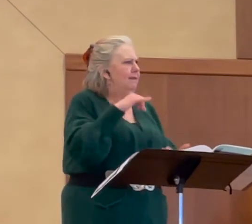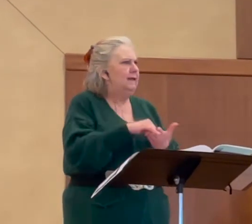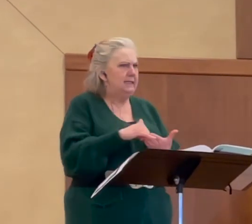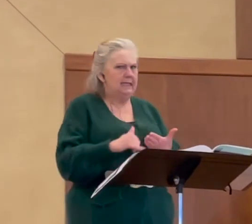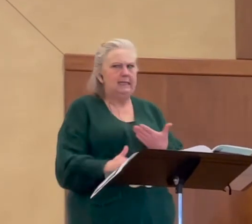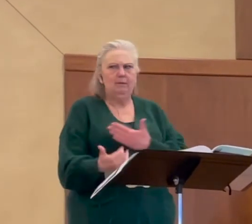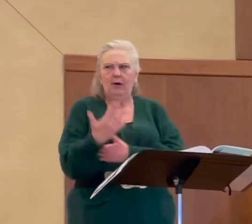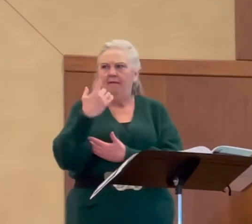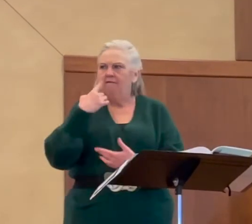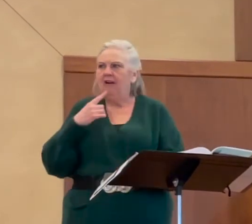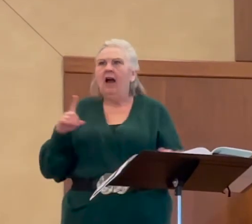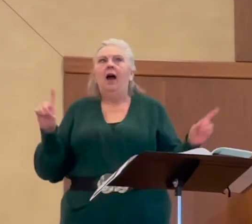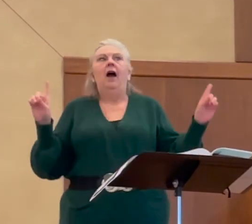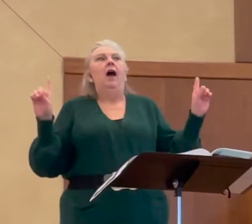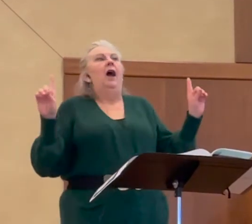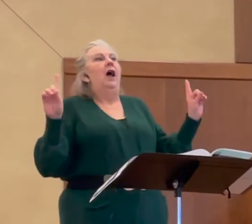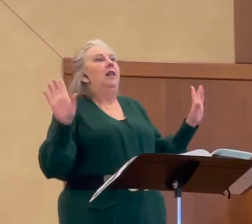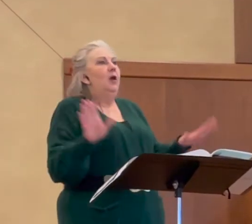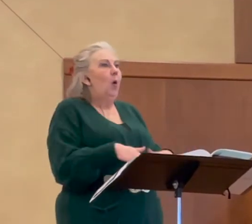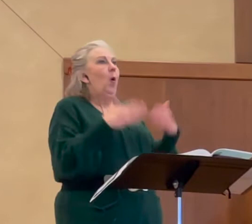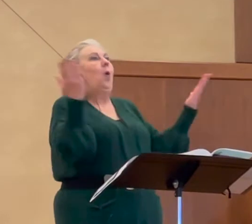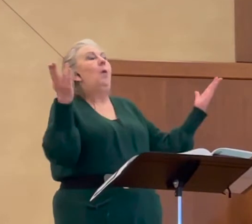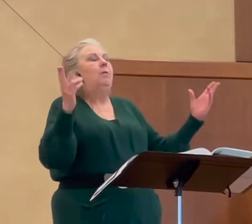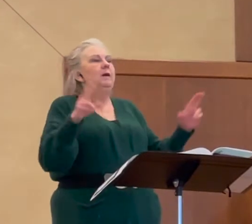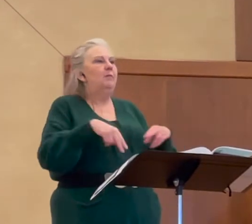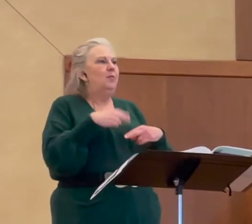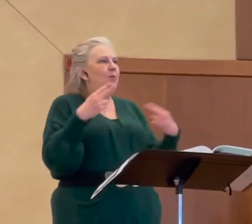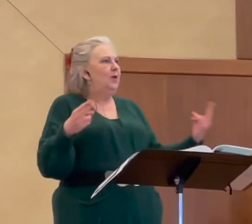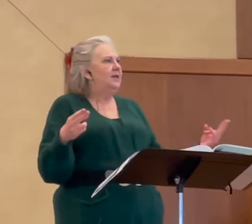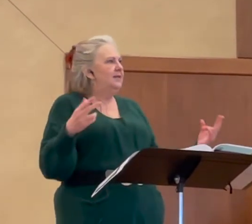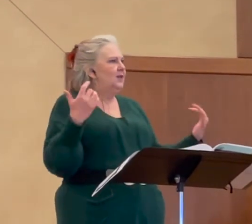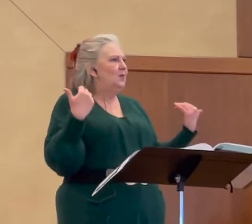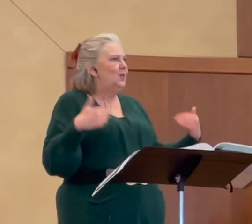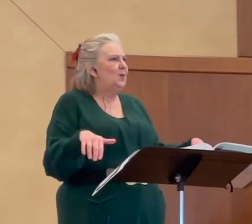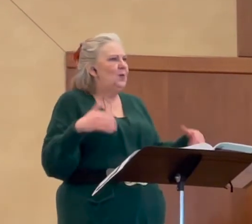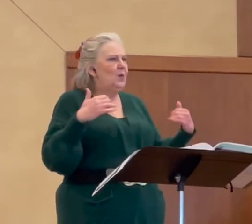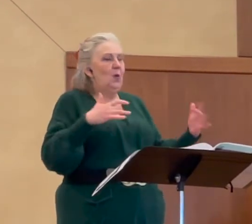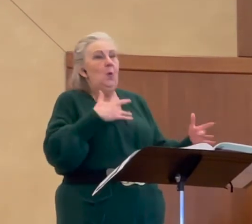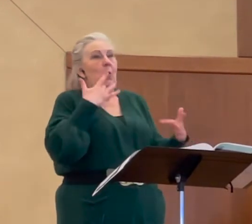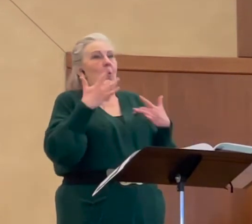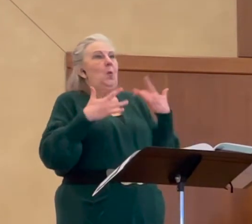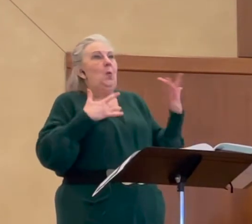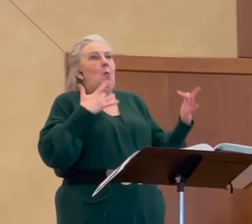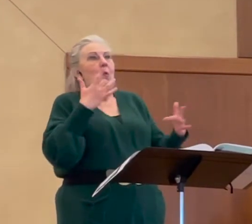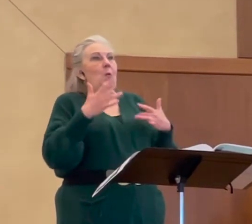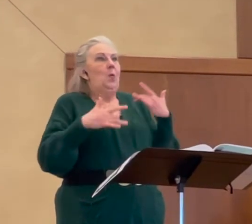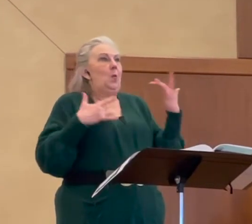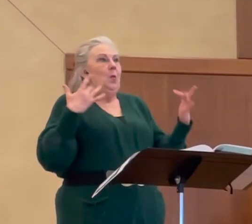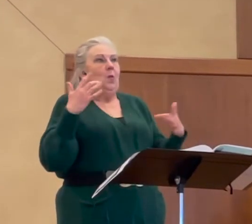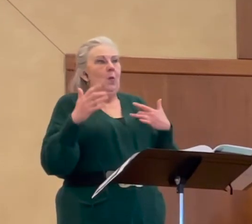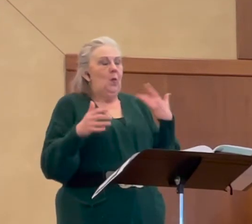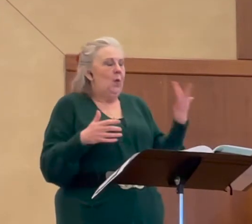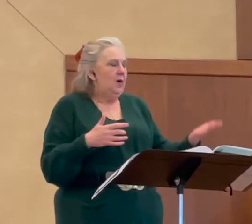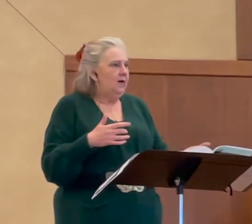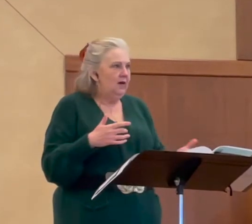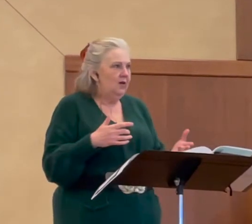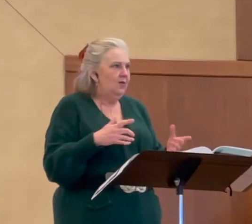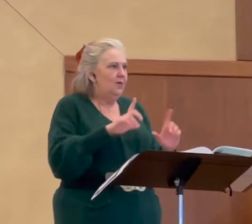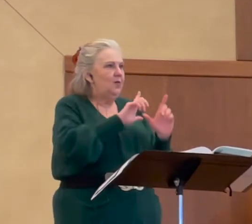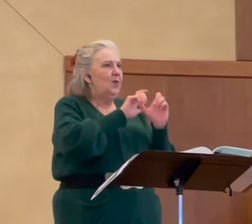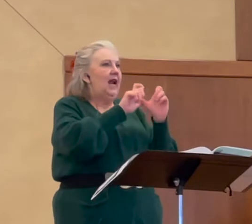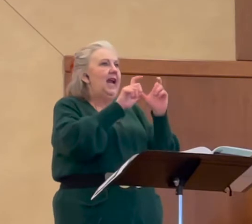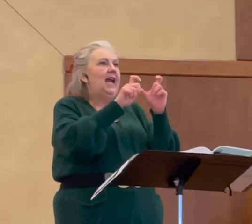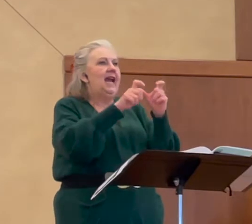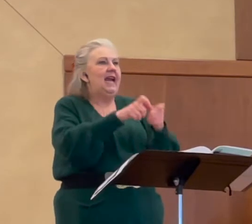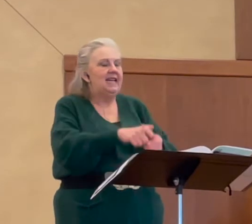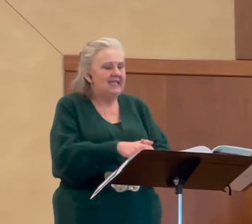finally were able to open their presents, and boy, were they excited. They raced down the